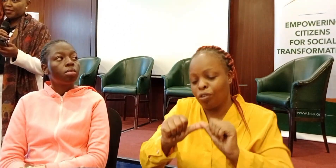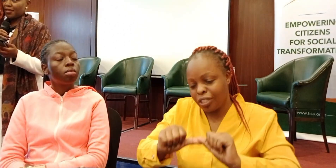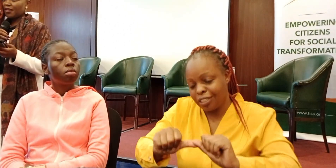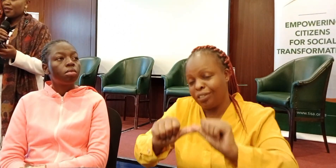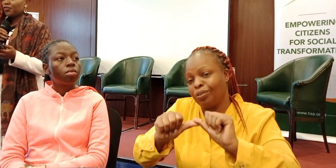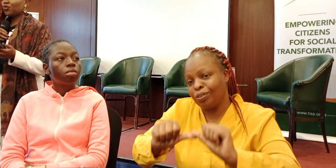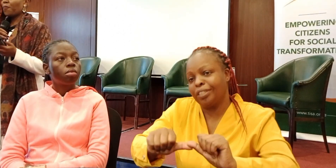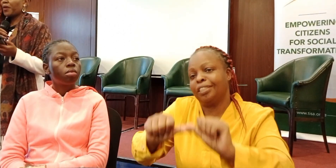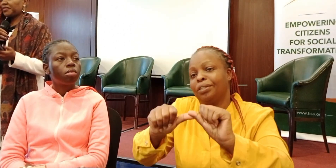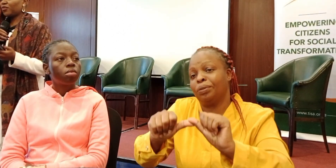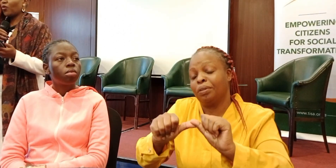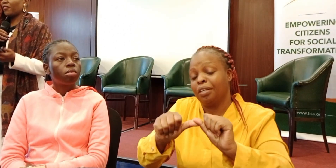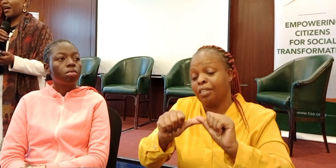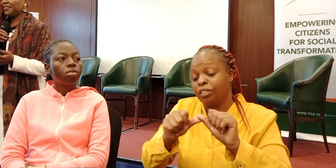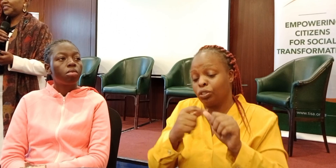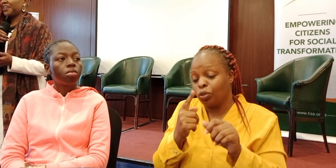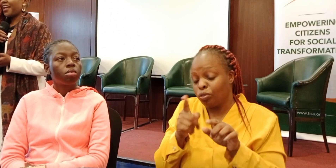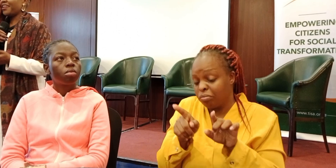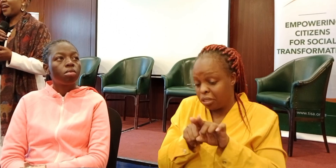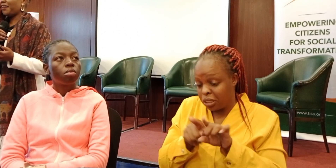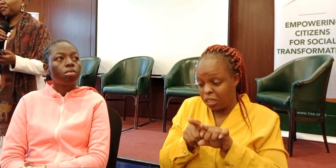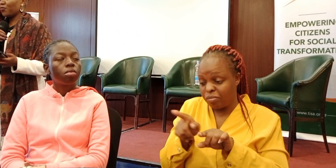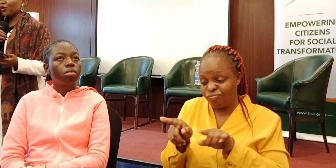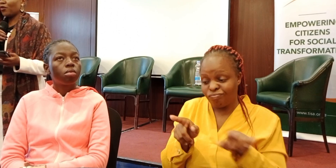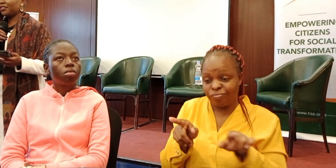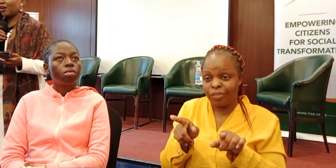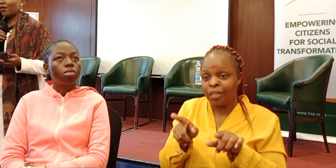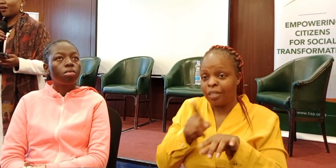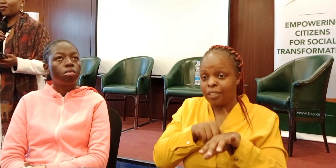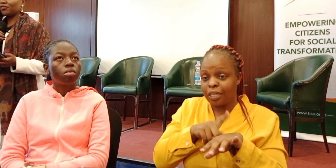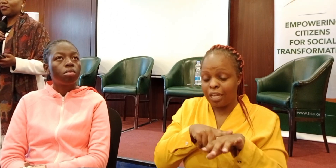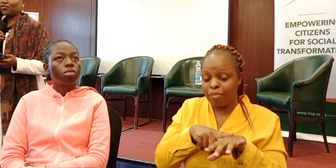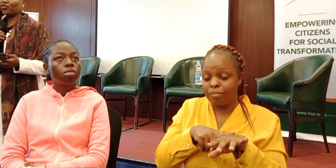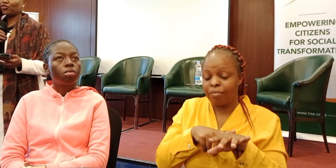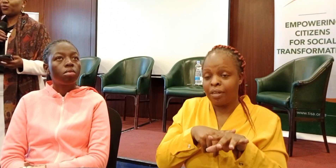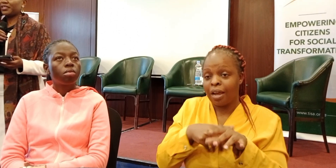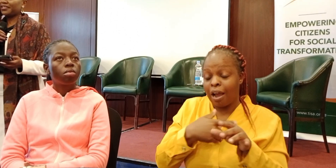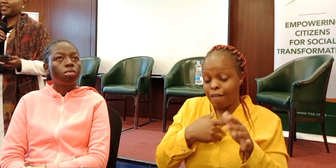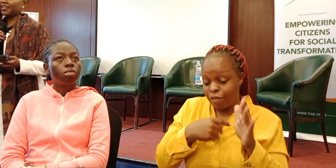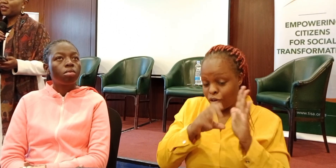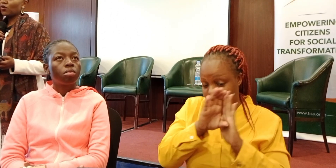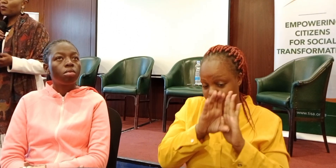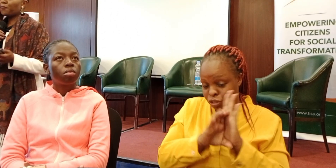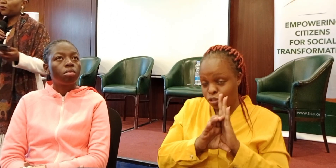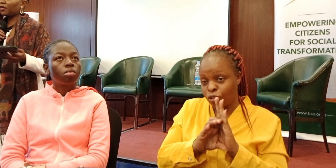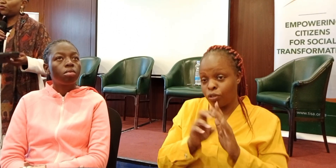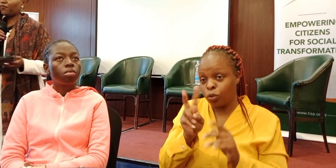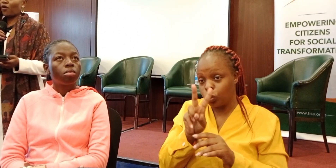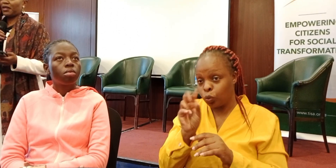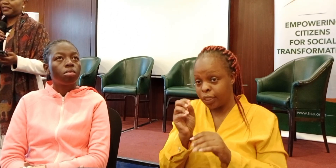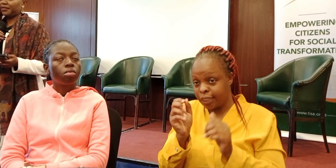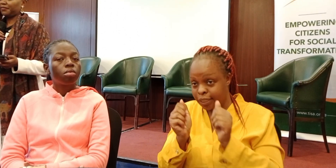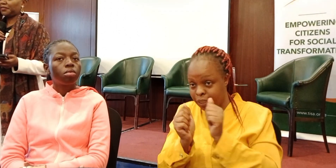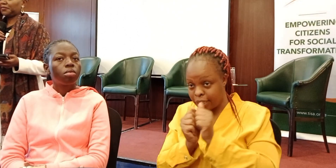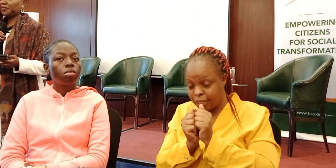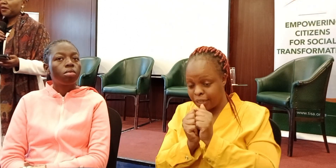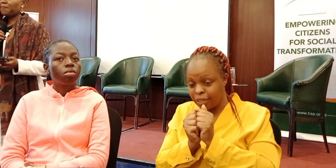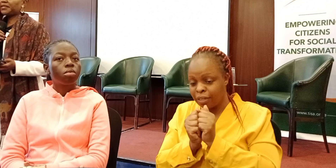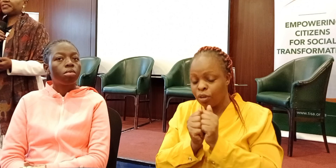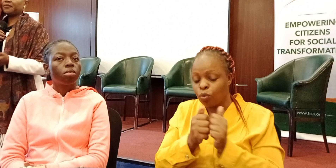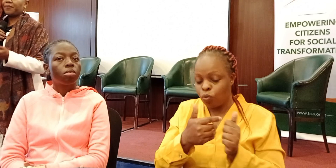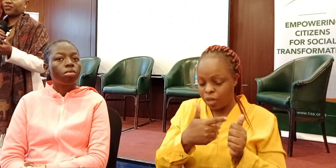consistently. So based on that, and after we got our Constitution 2010, we put out for